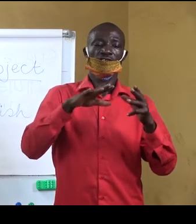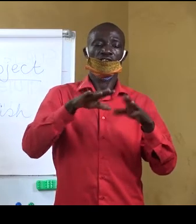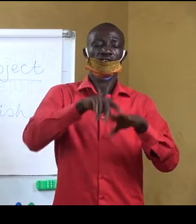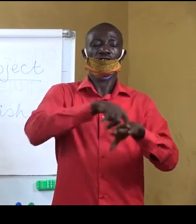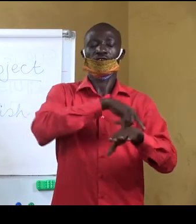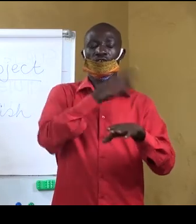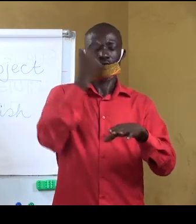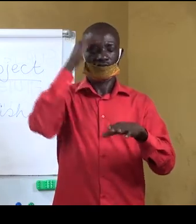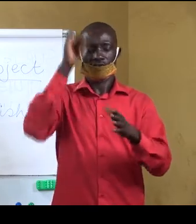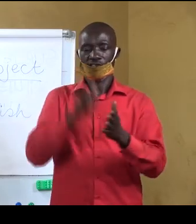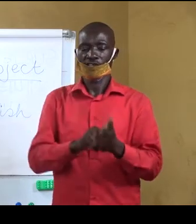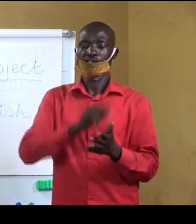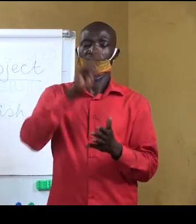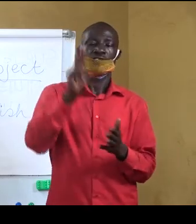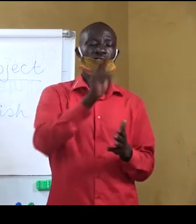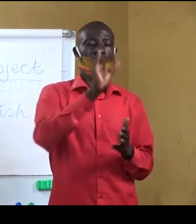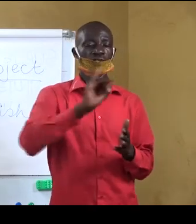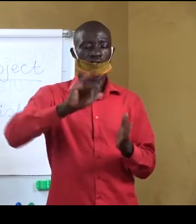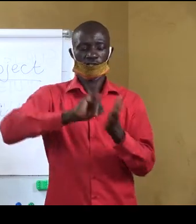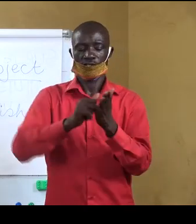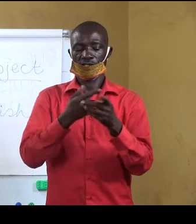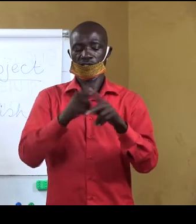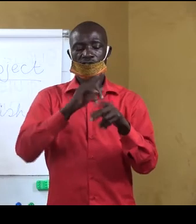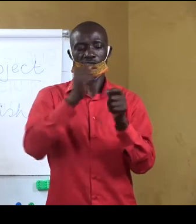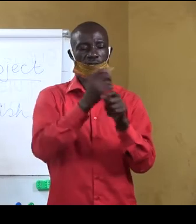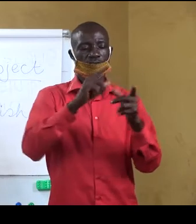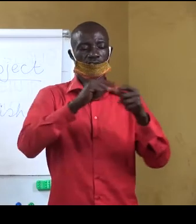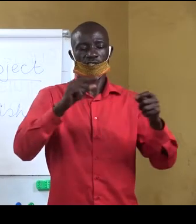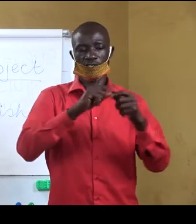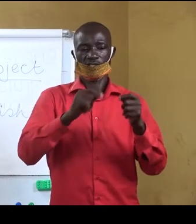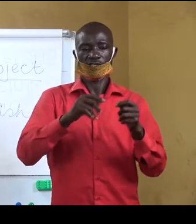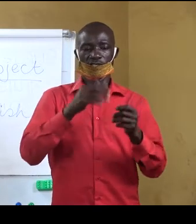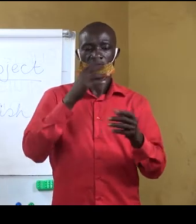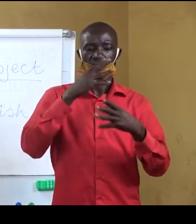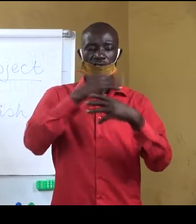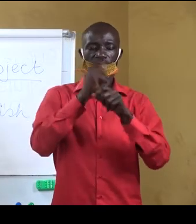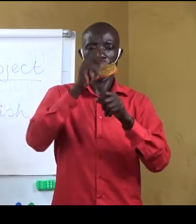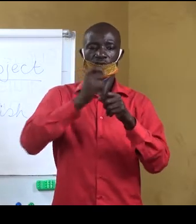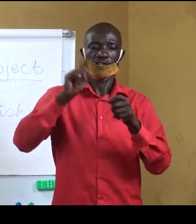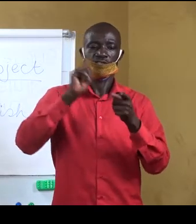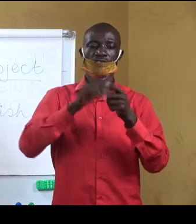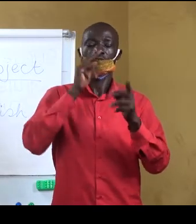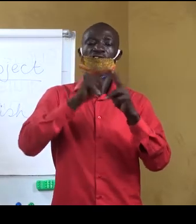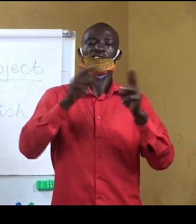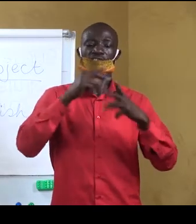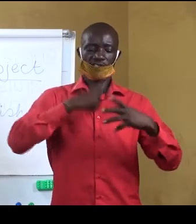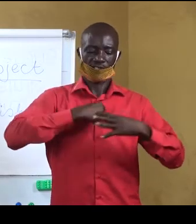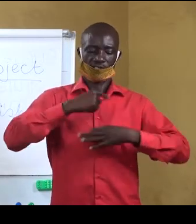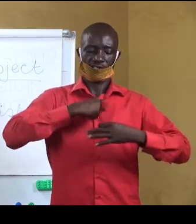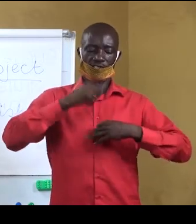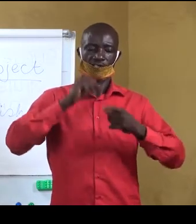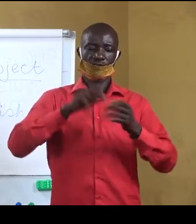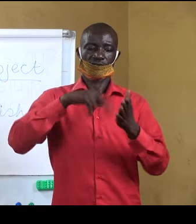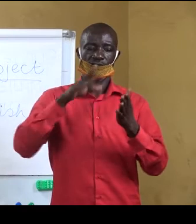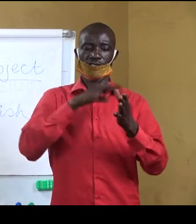Therefore, using these different types of sentences makes your writing to be very interesting to read, and